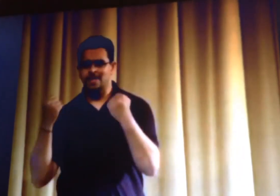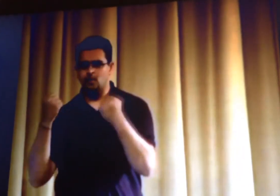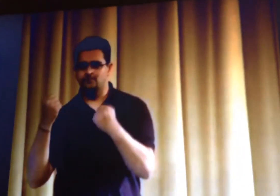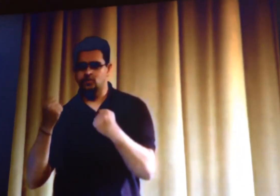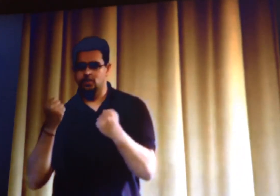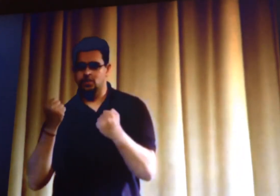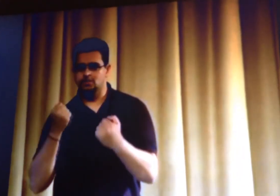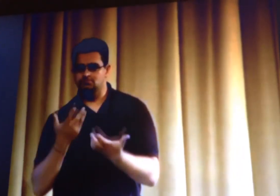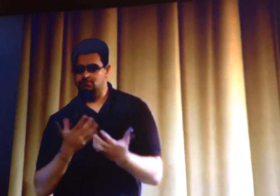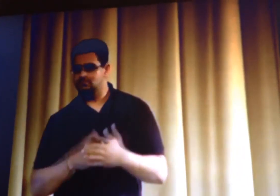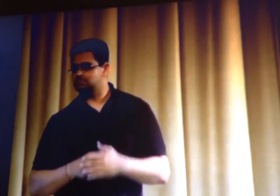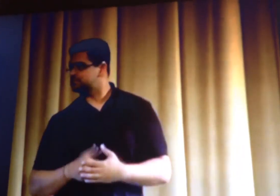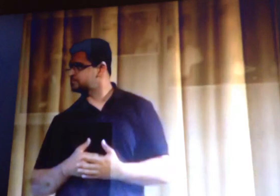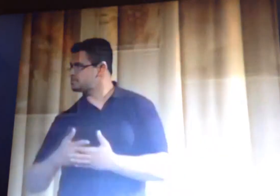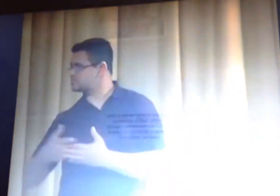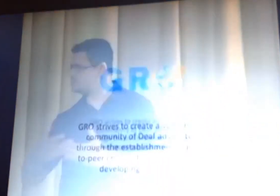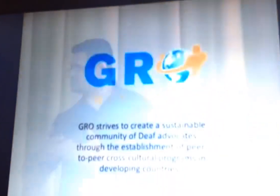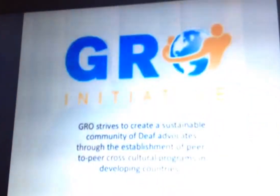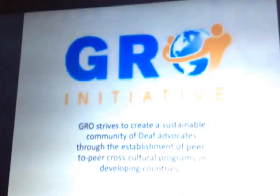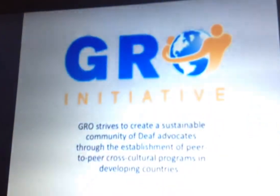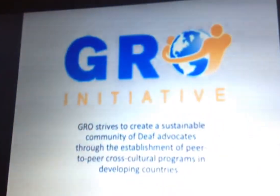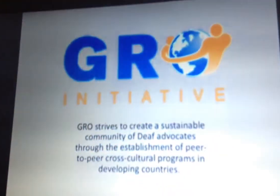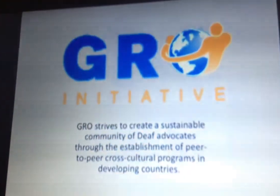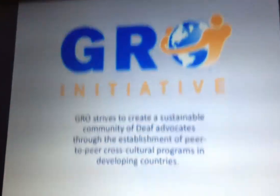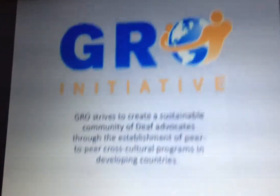The impact that peer-to-peer can have is very powerful.